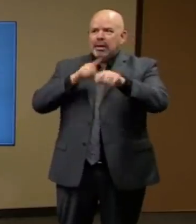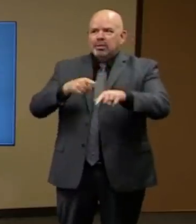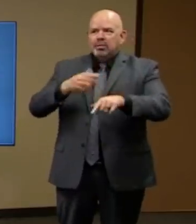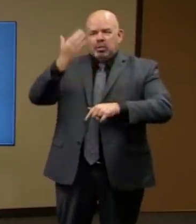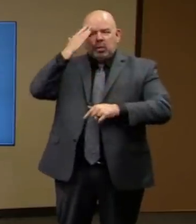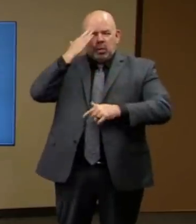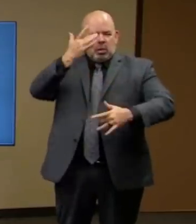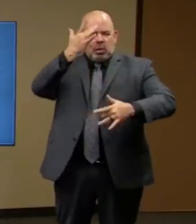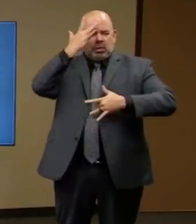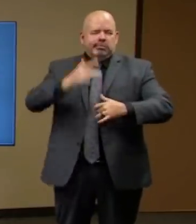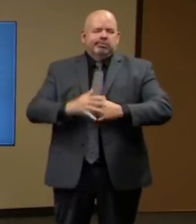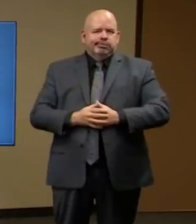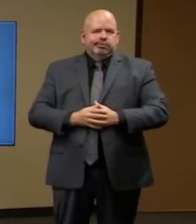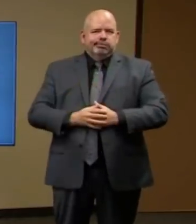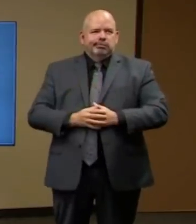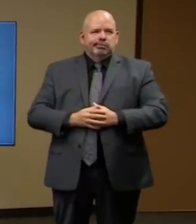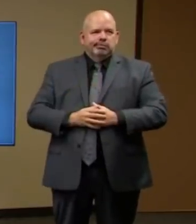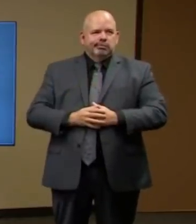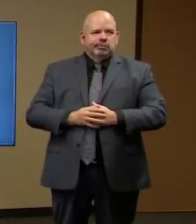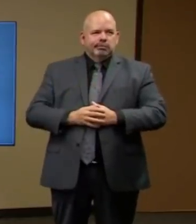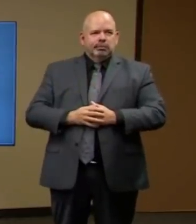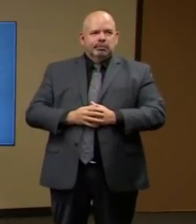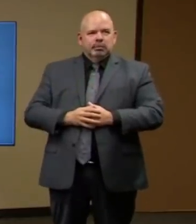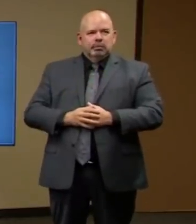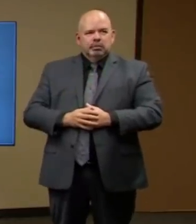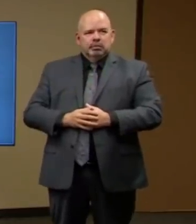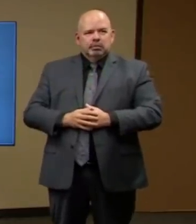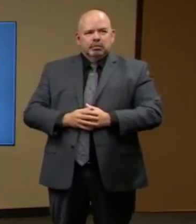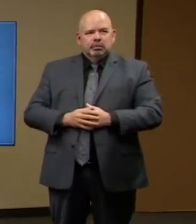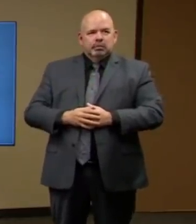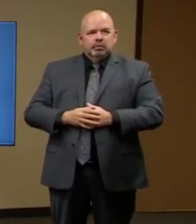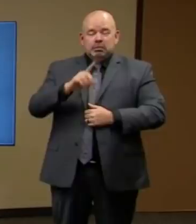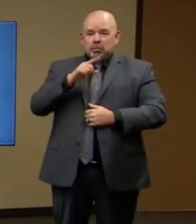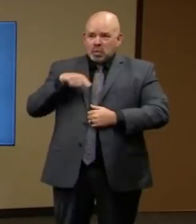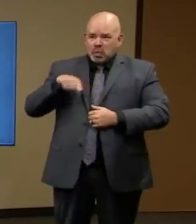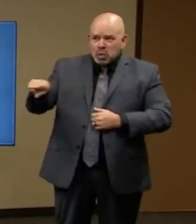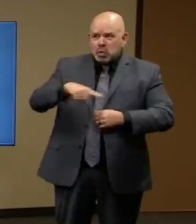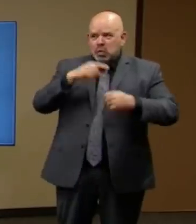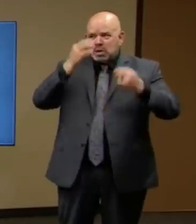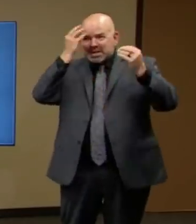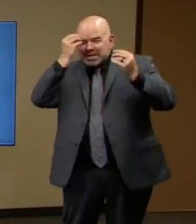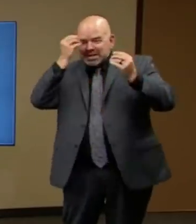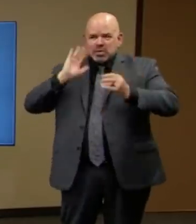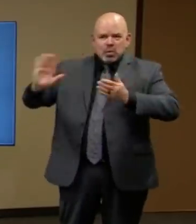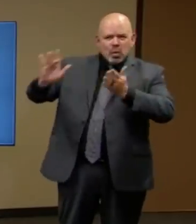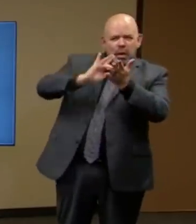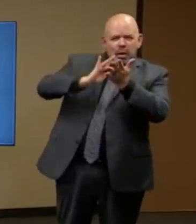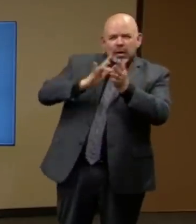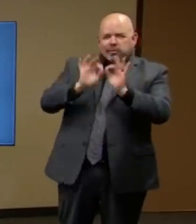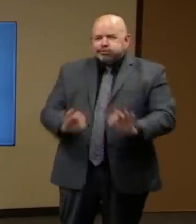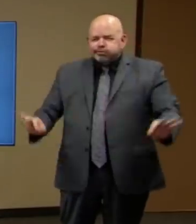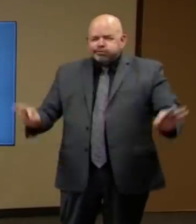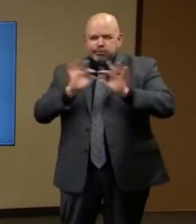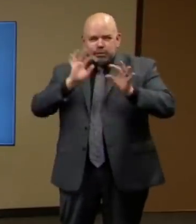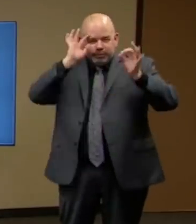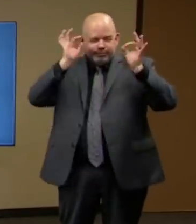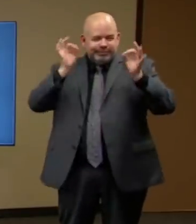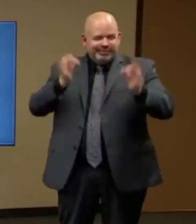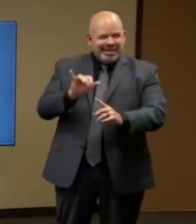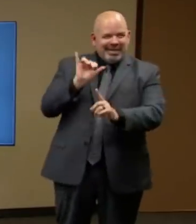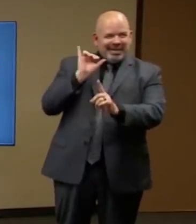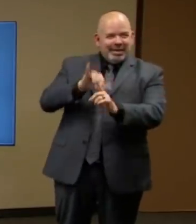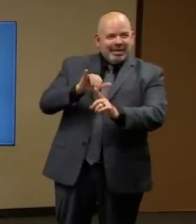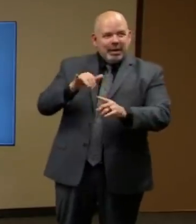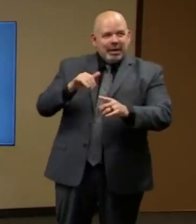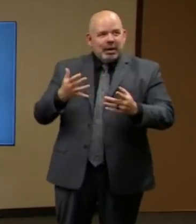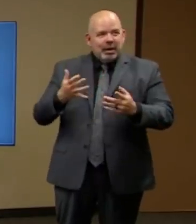for you to make your best medical decisions and there's an 8 to 10 day turnaround for your test. And it's hard for us to trace those who you've been in contact with